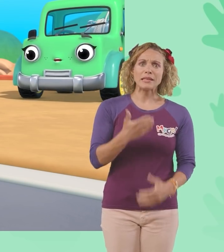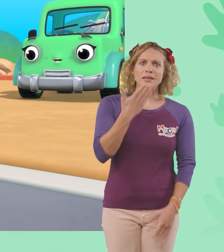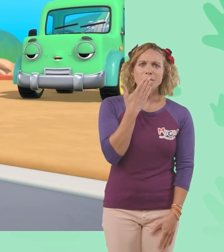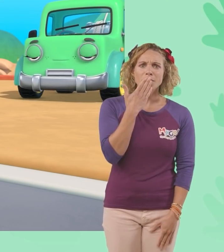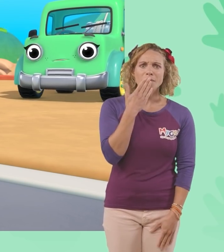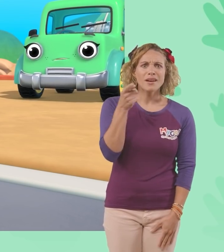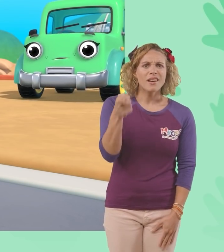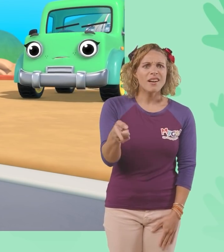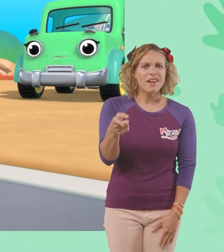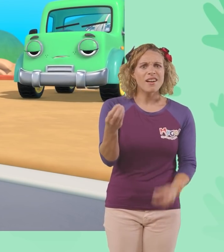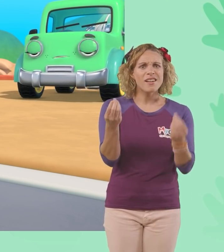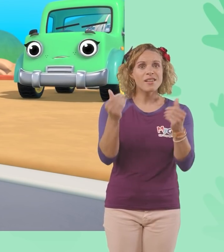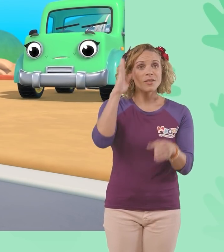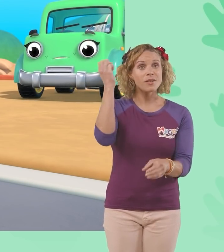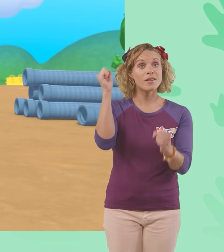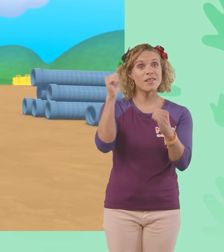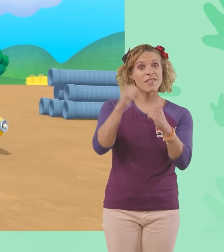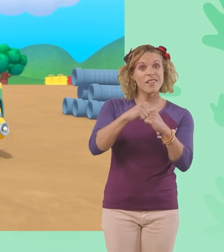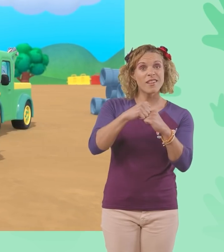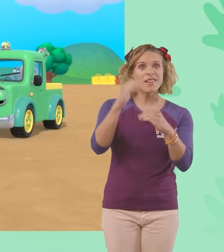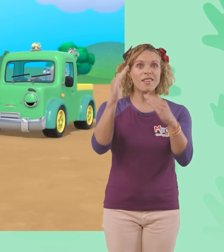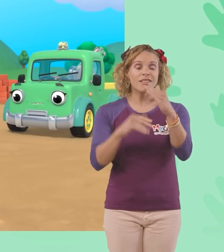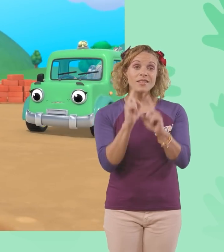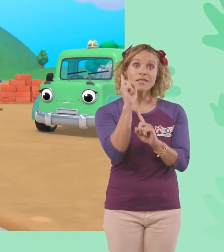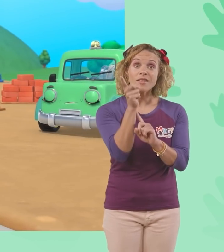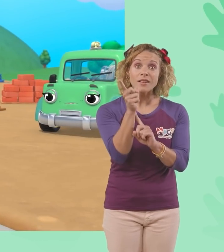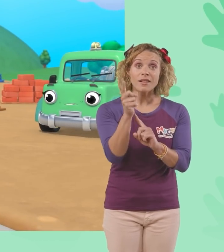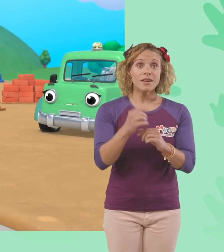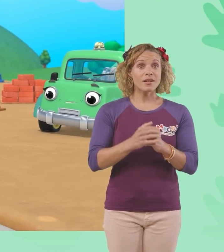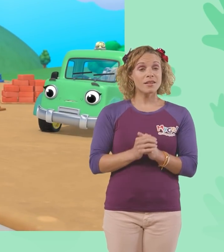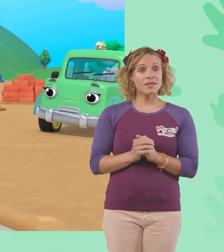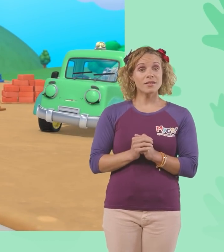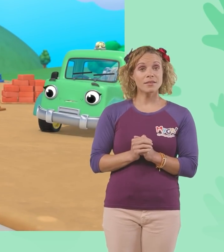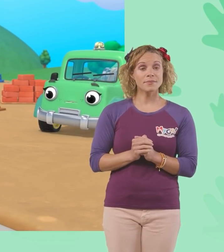Oh dear, that concrete will be hard in less than a minute.